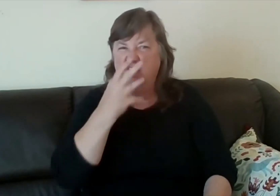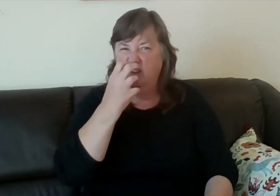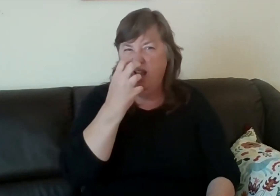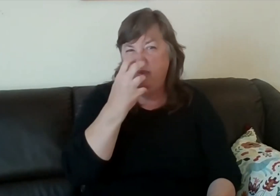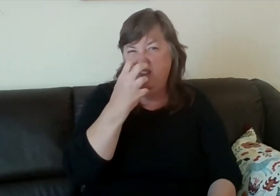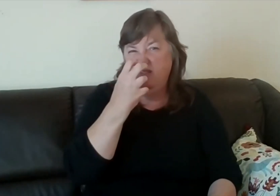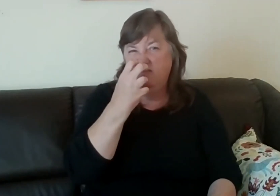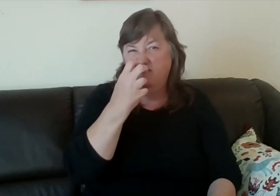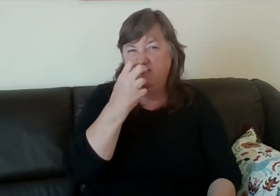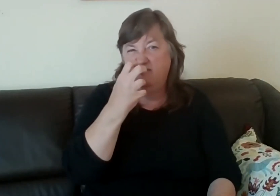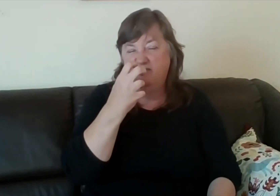Crabby,